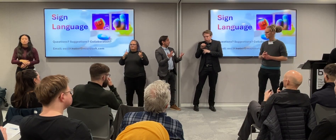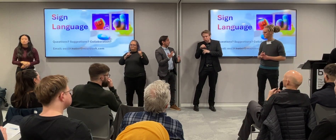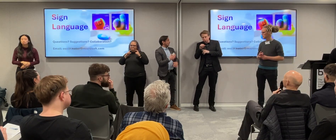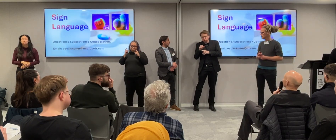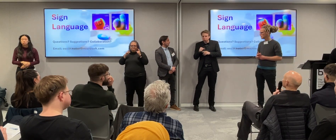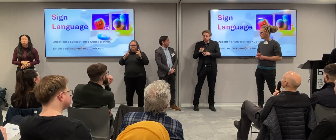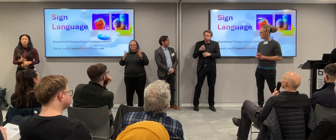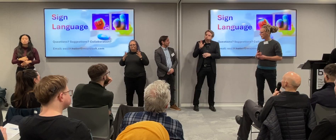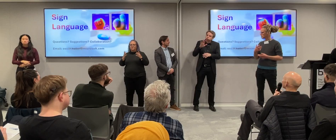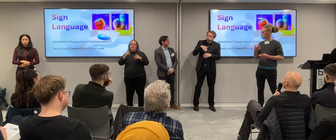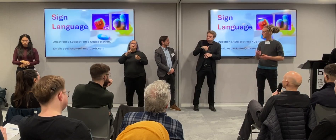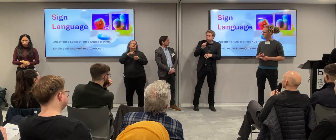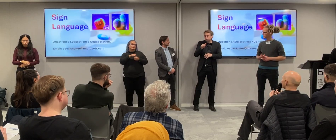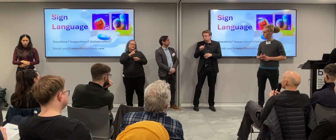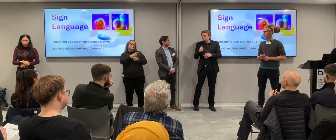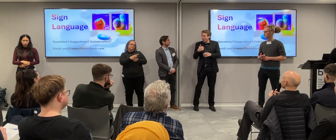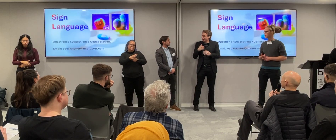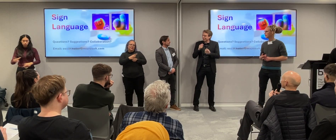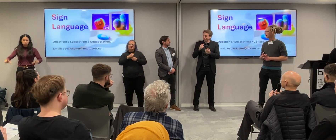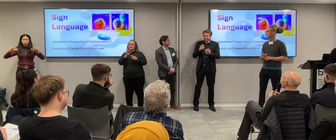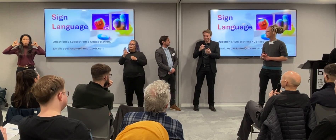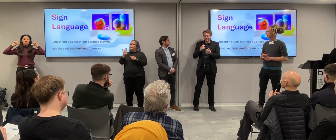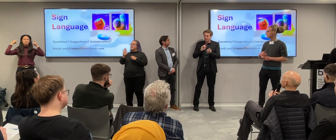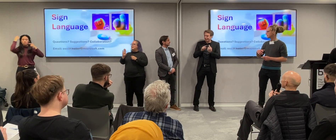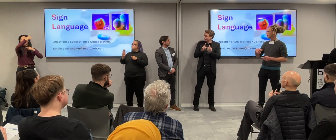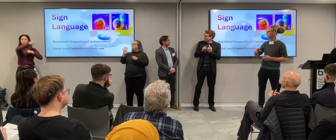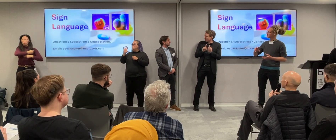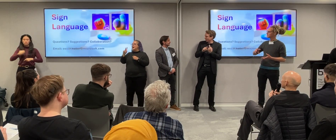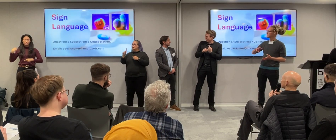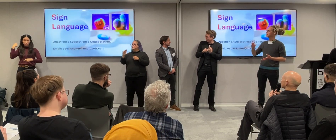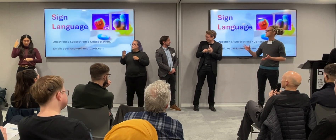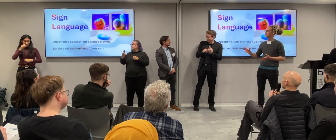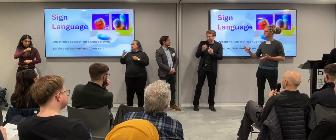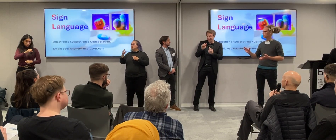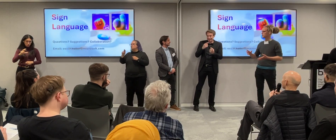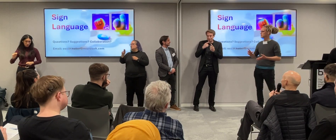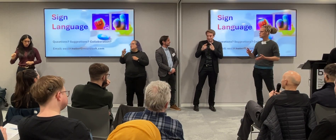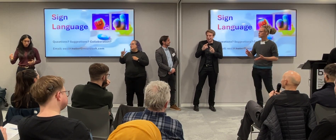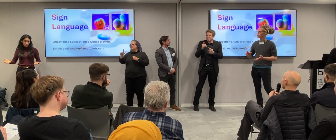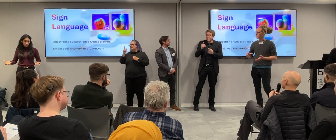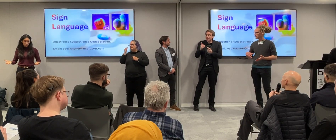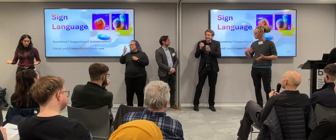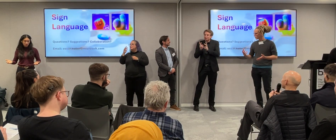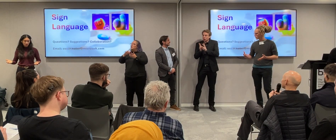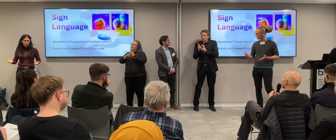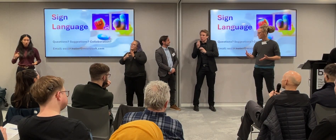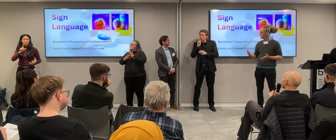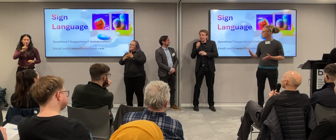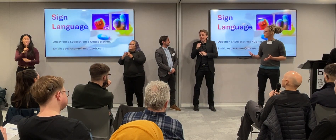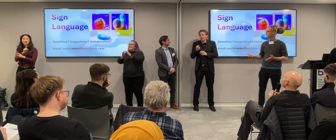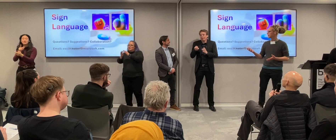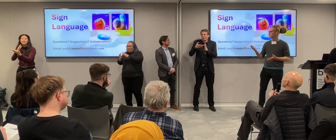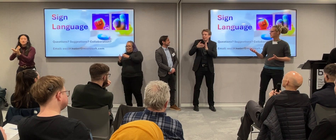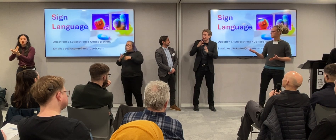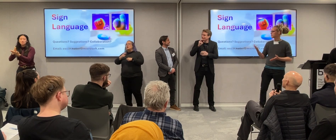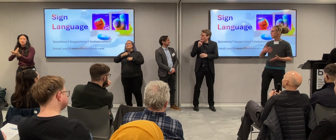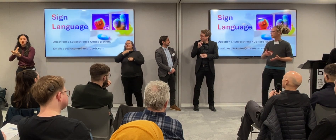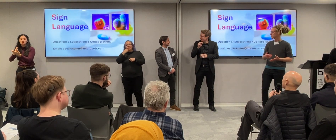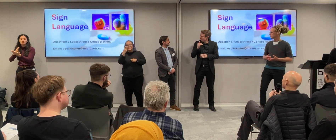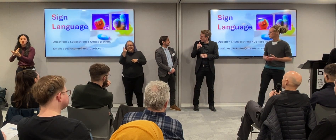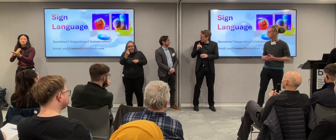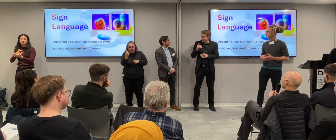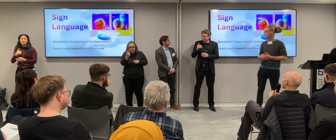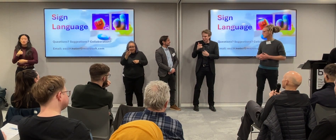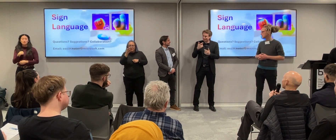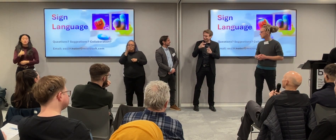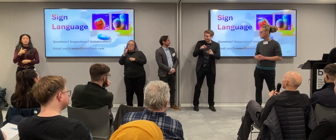like a back channel information, like and that still leads the interpreters to interpreting. Will that still be